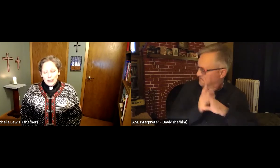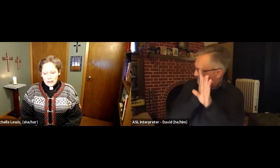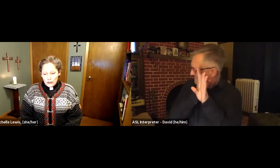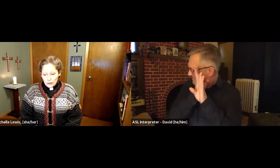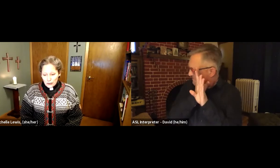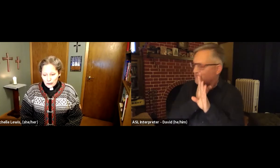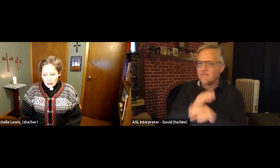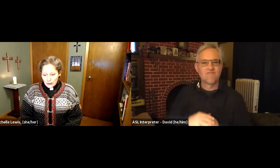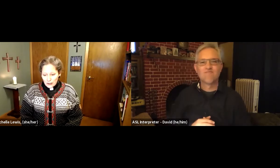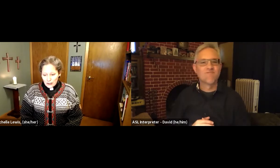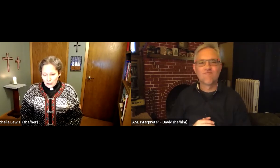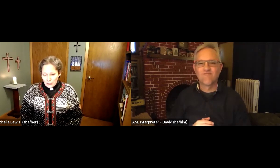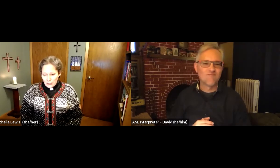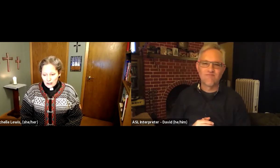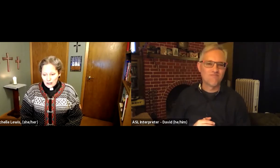But in truth,